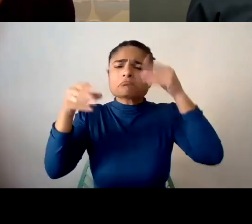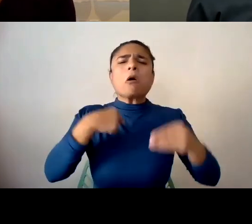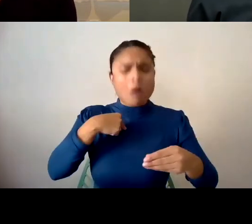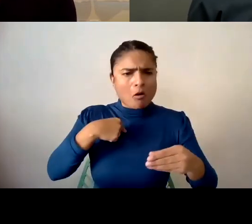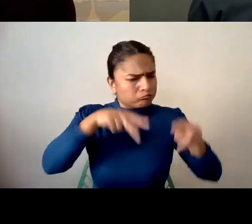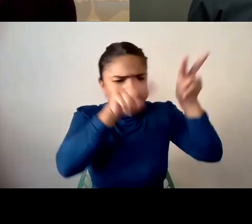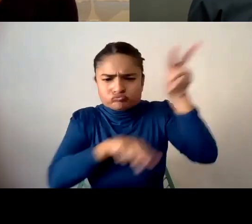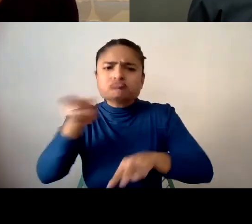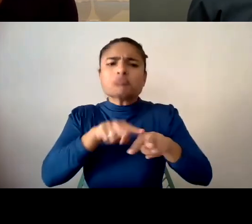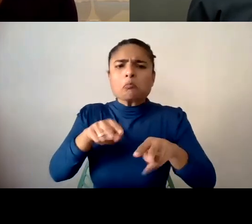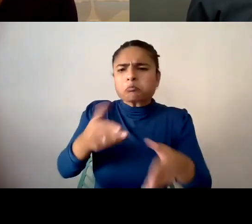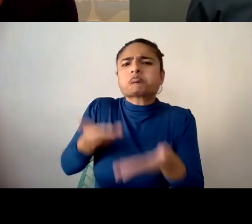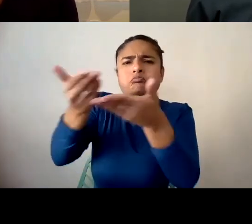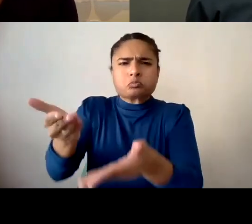second.